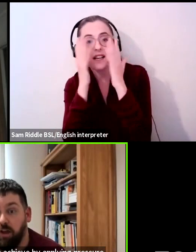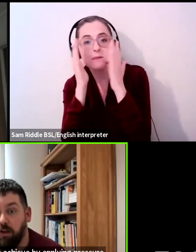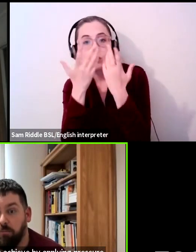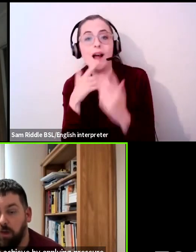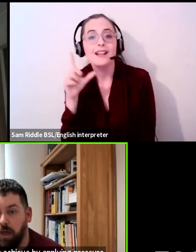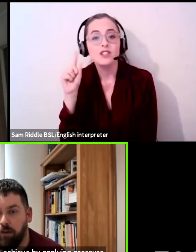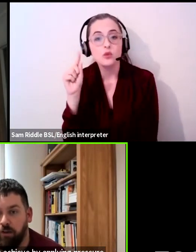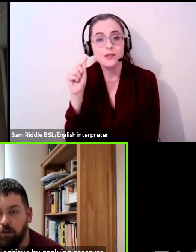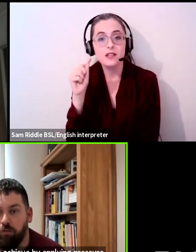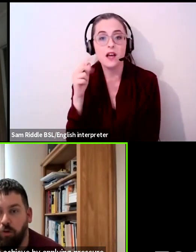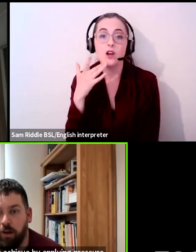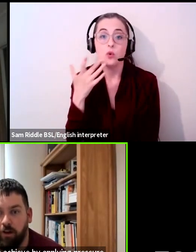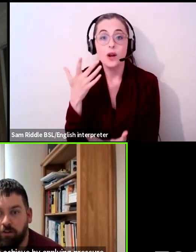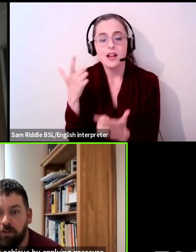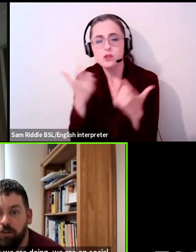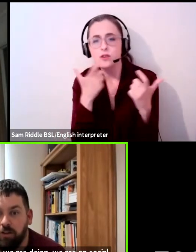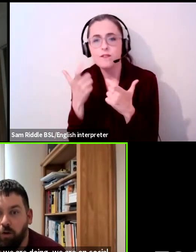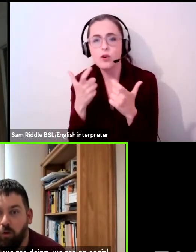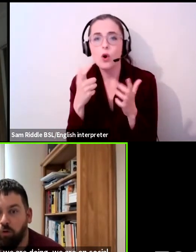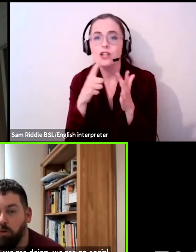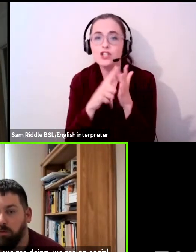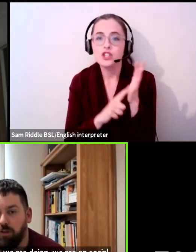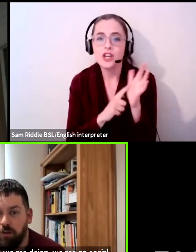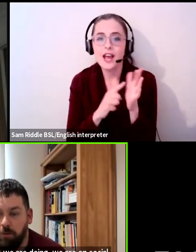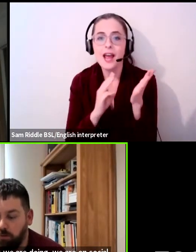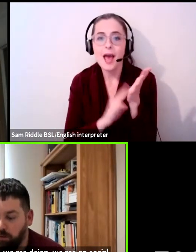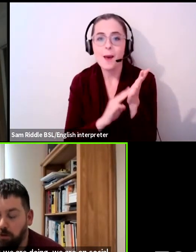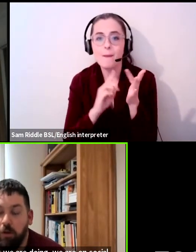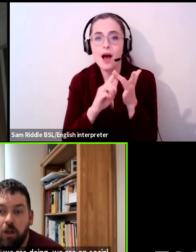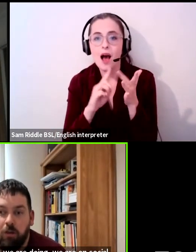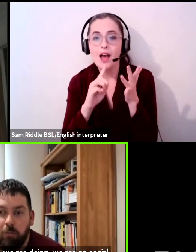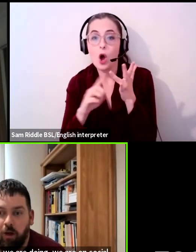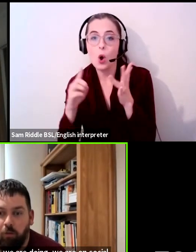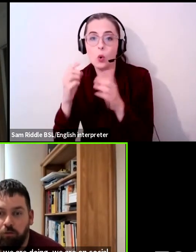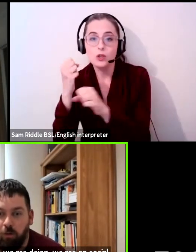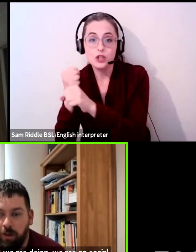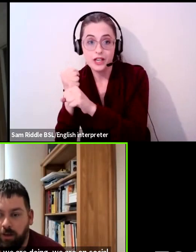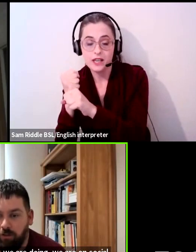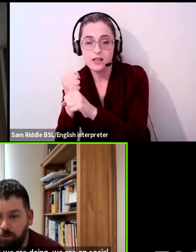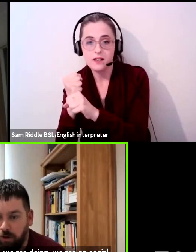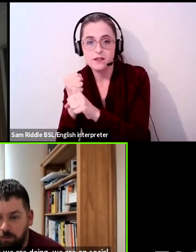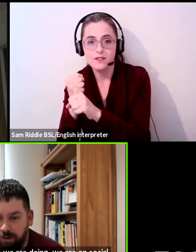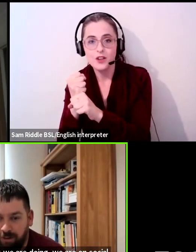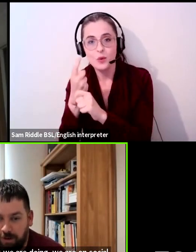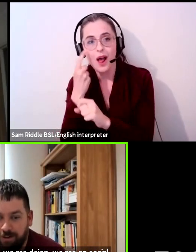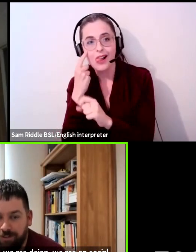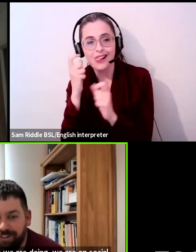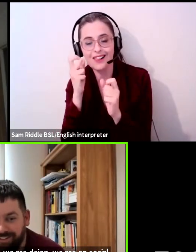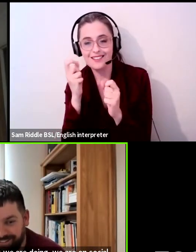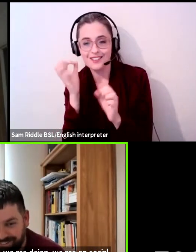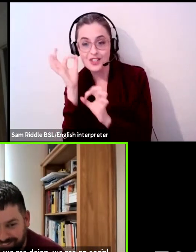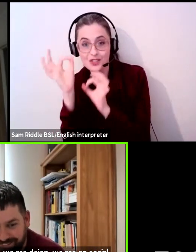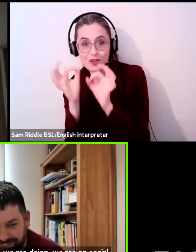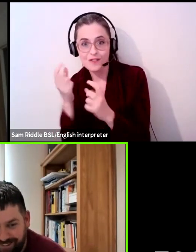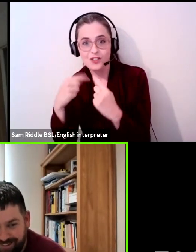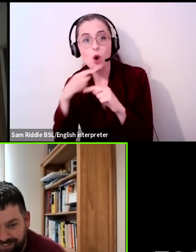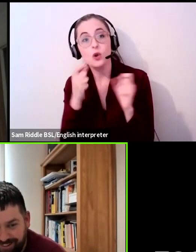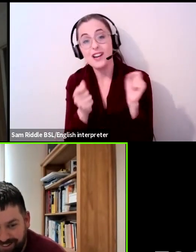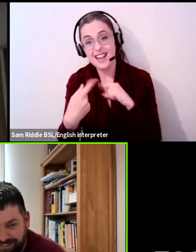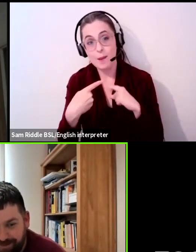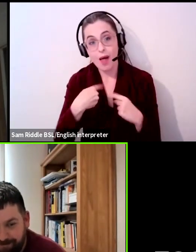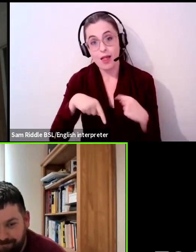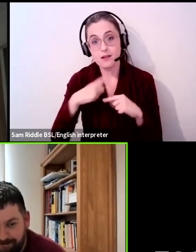JRIMG and you'll find us, or drop us an email as well. But I'll stop there because you've got limited time left.